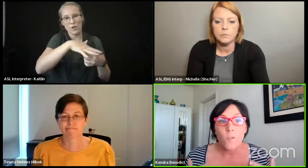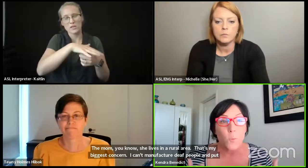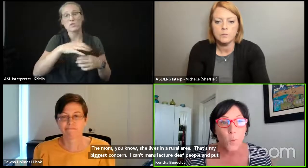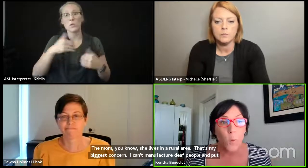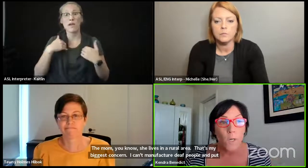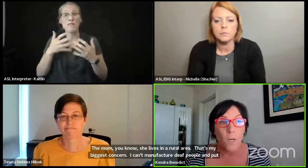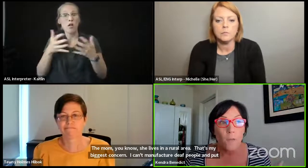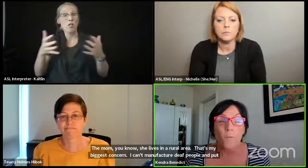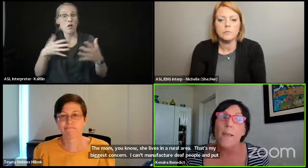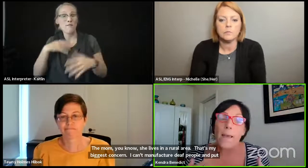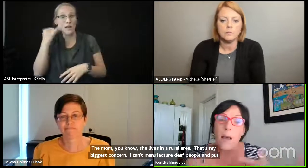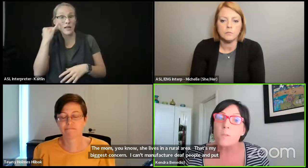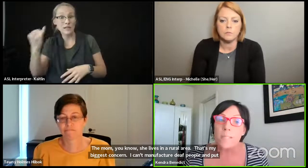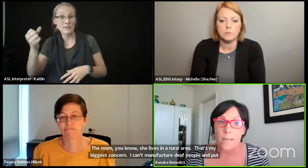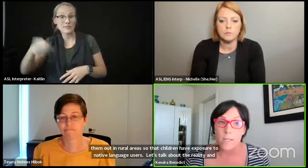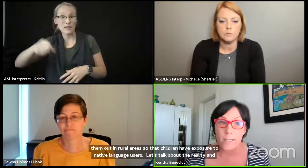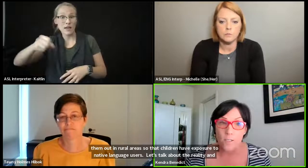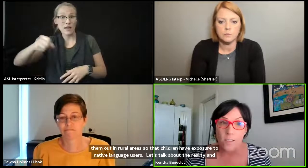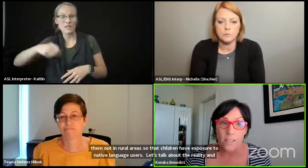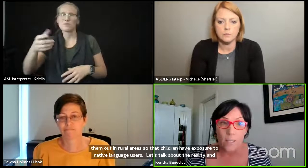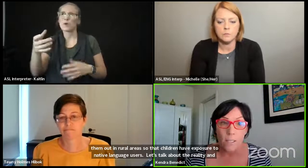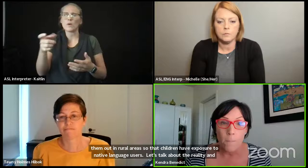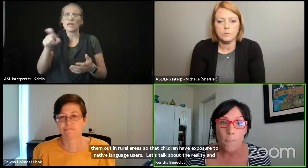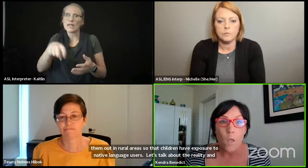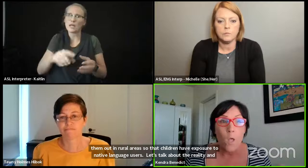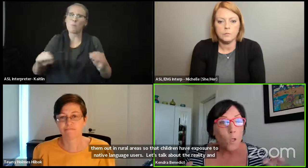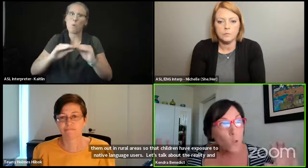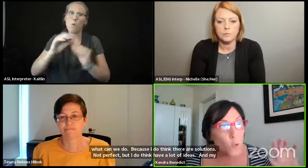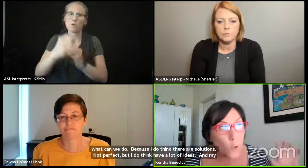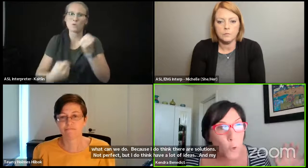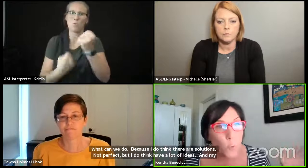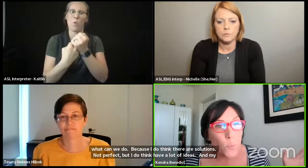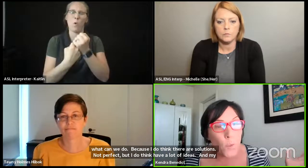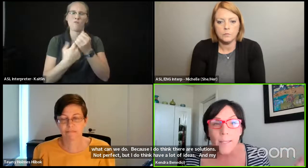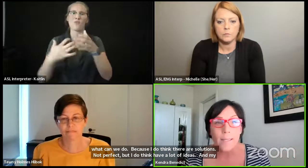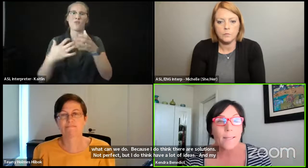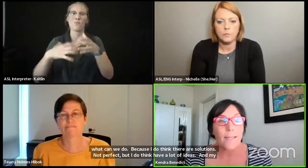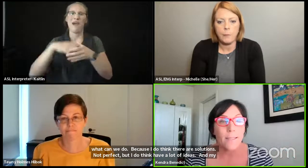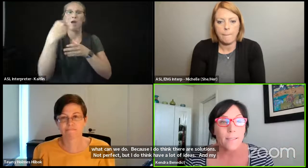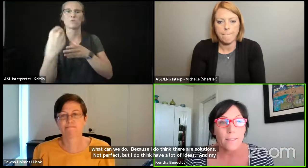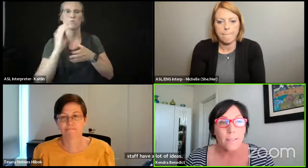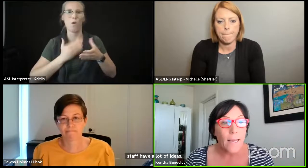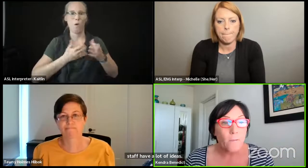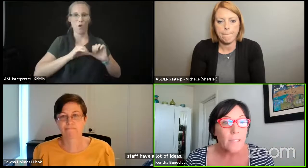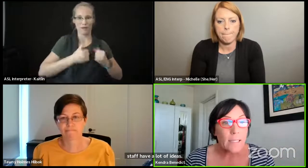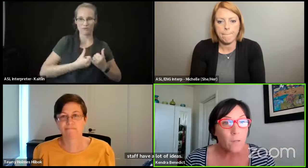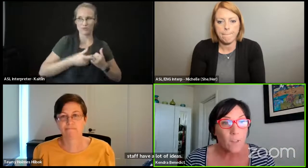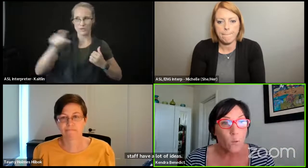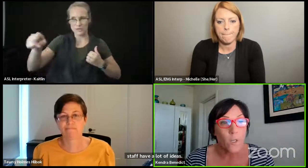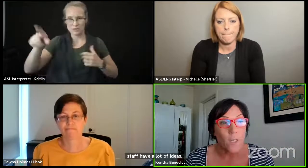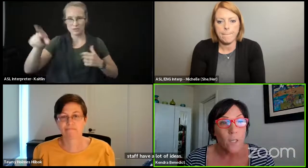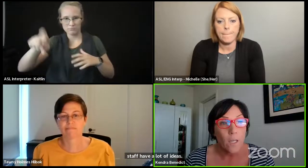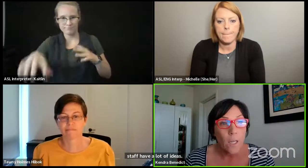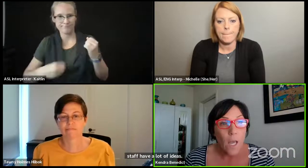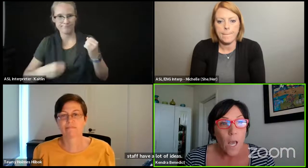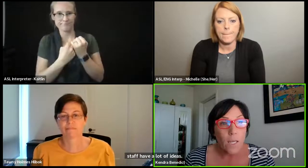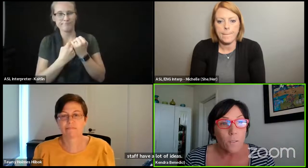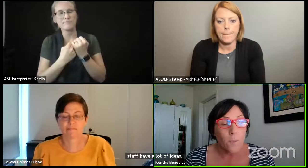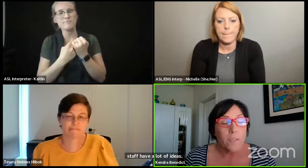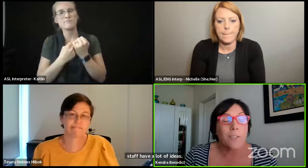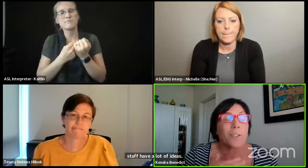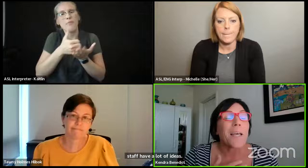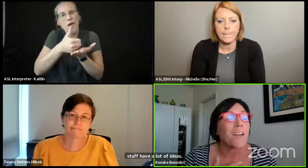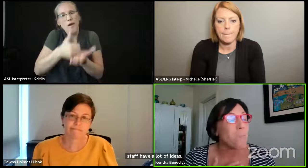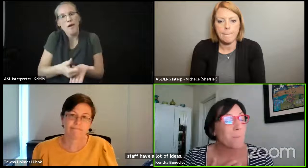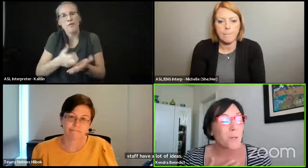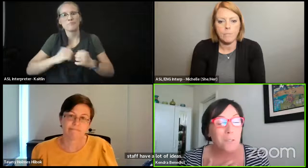need support from outside our agency to bring these ideas to life and see if they'll work. And